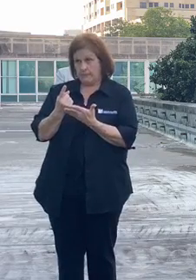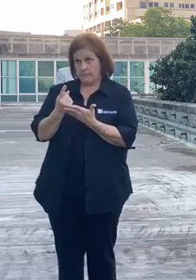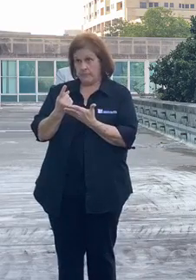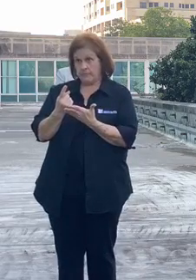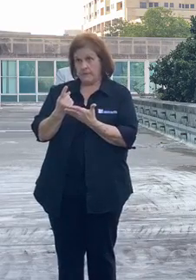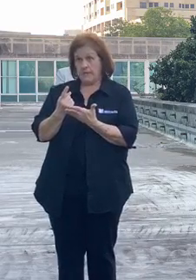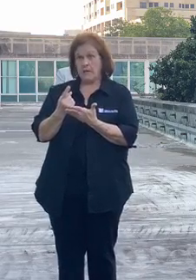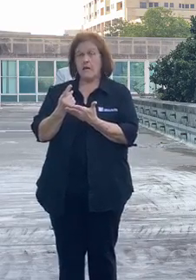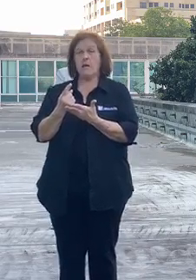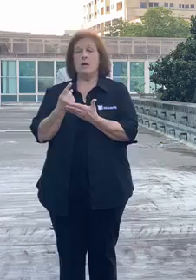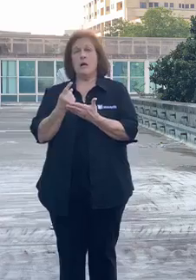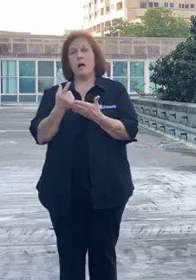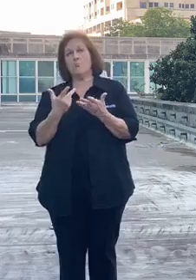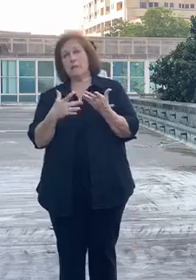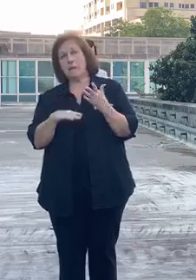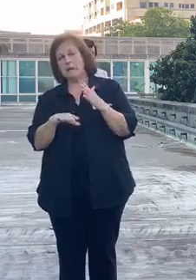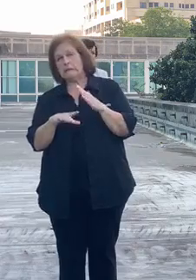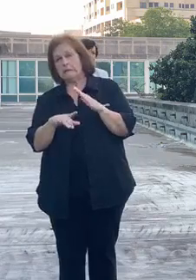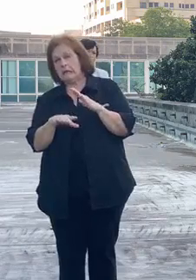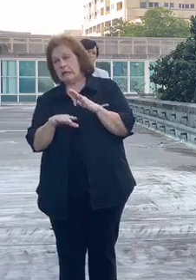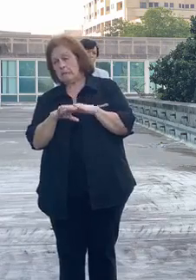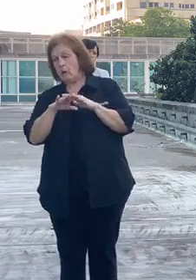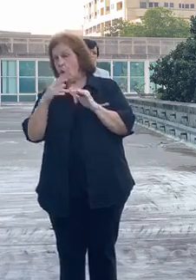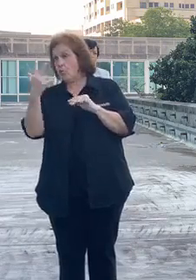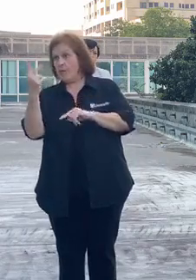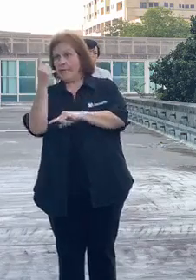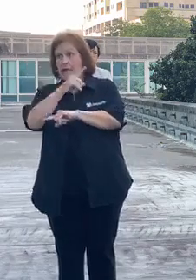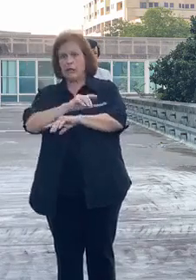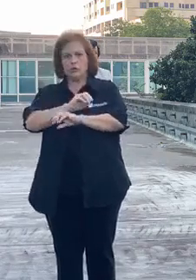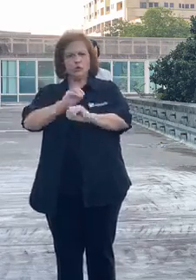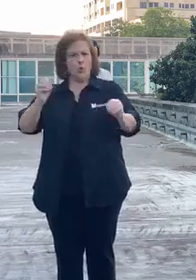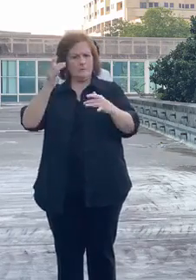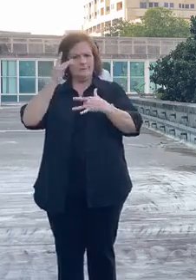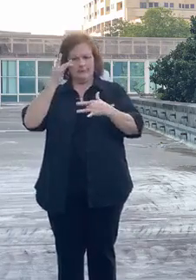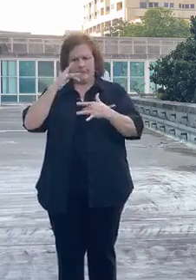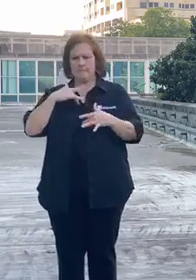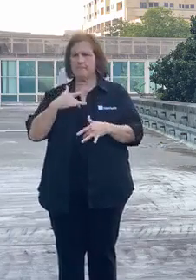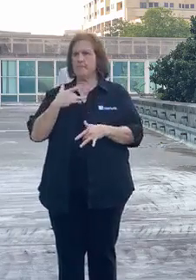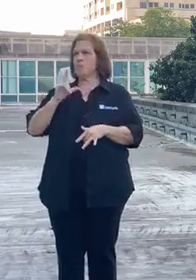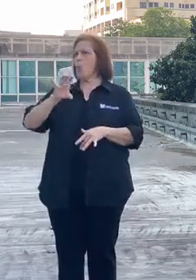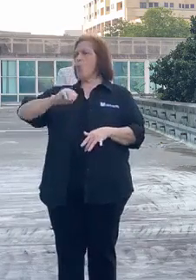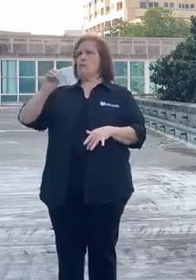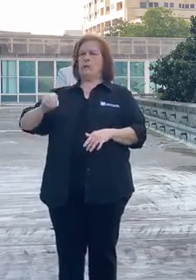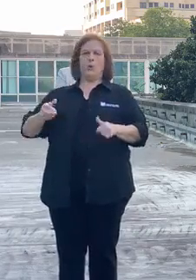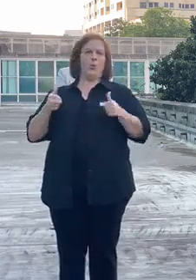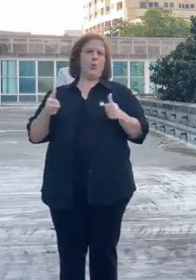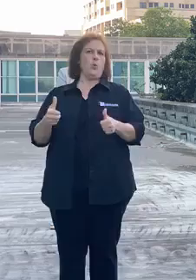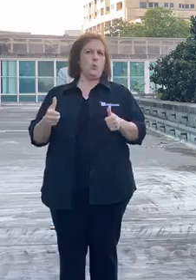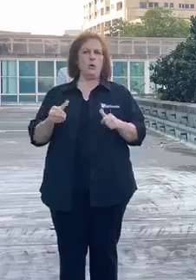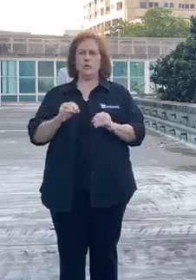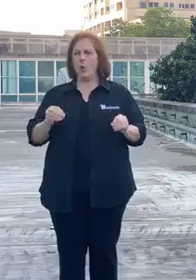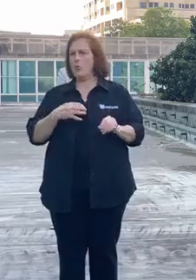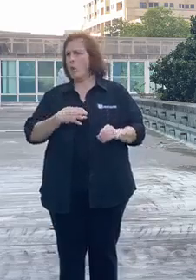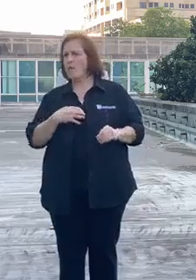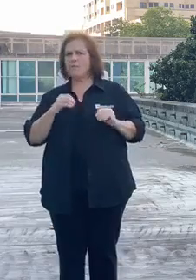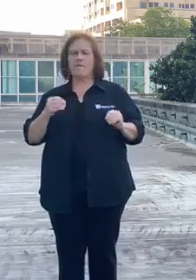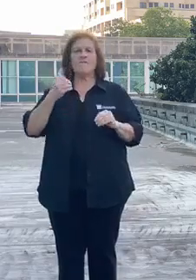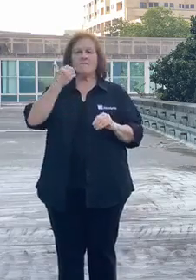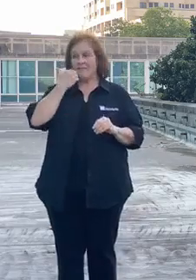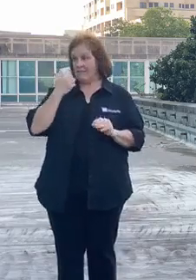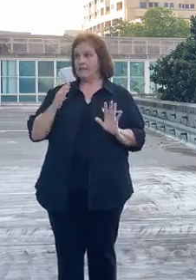at least 3 days with no symptoms. So you're feeling 100% back to normal, no fever, no cough, no anything